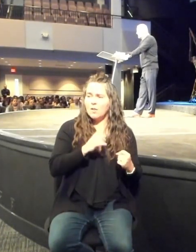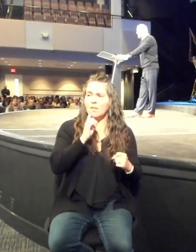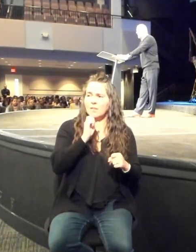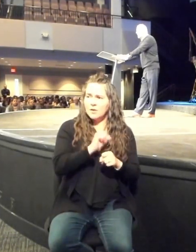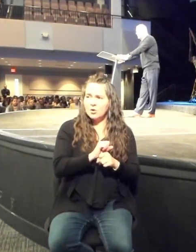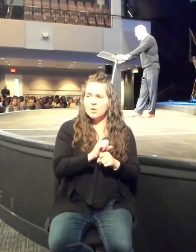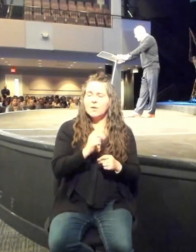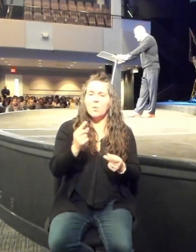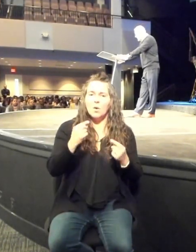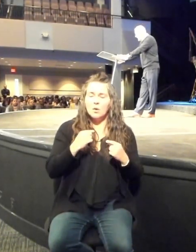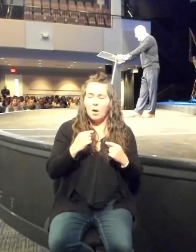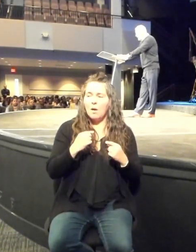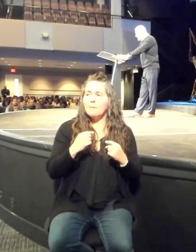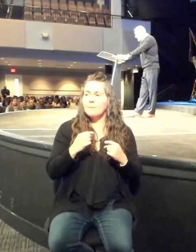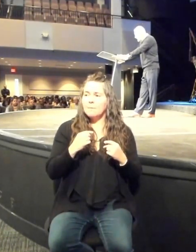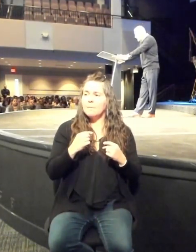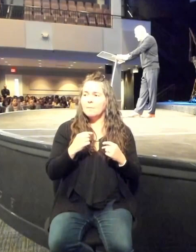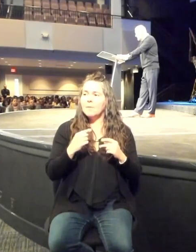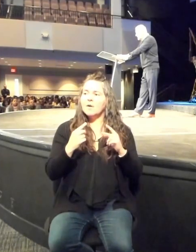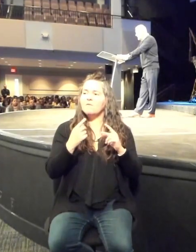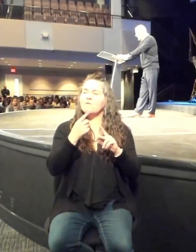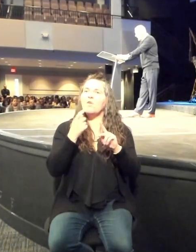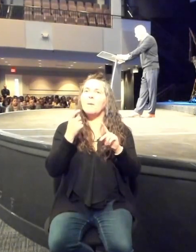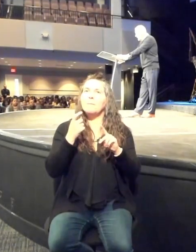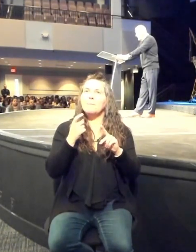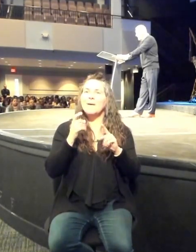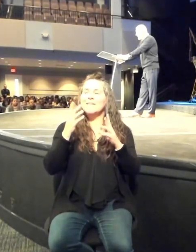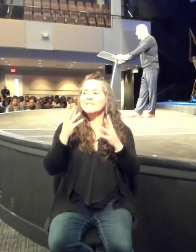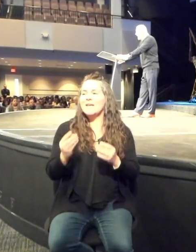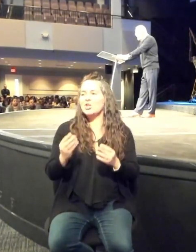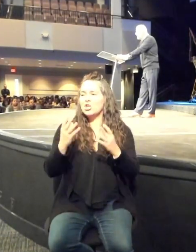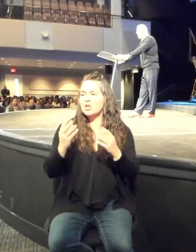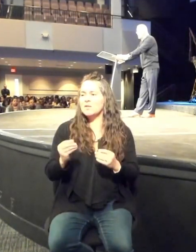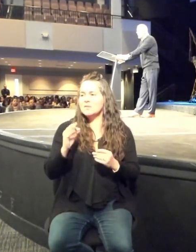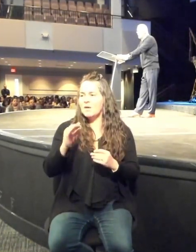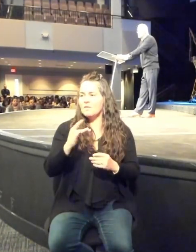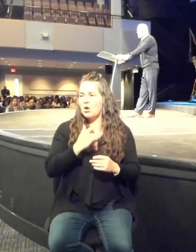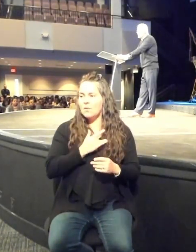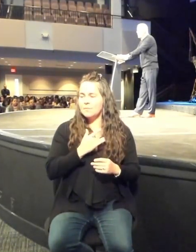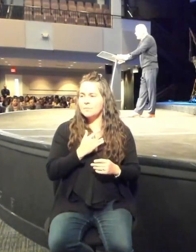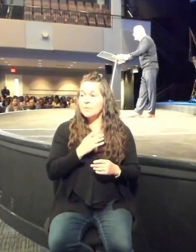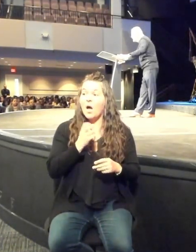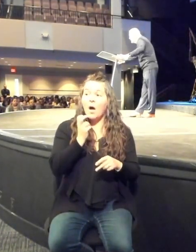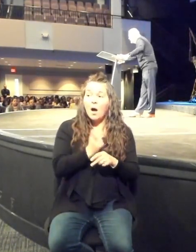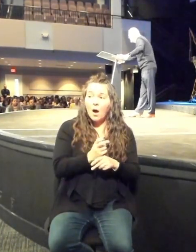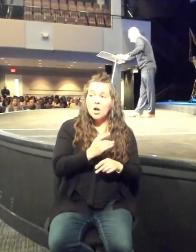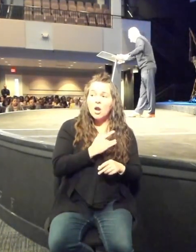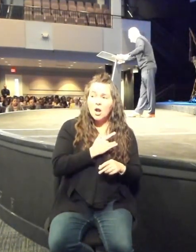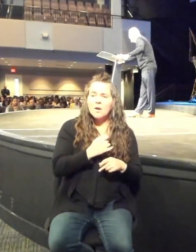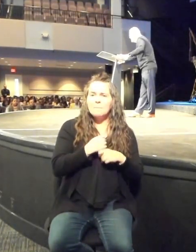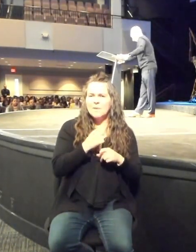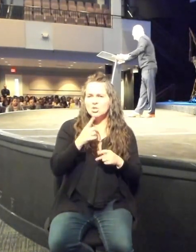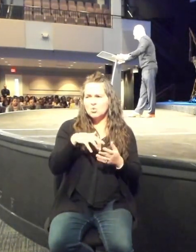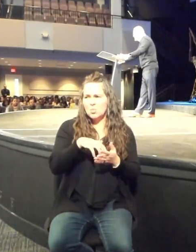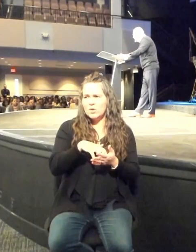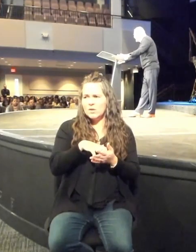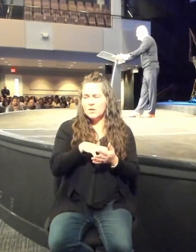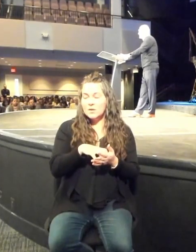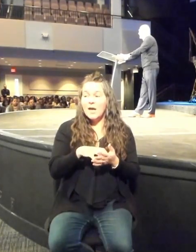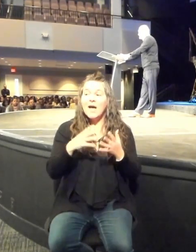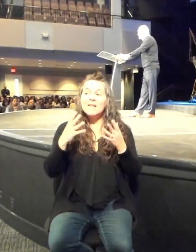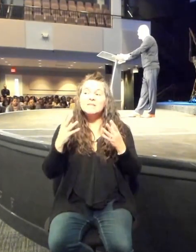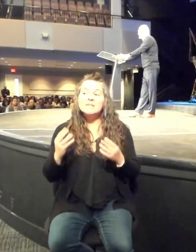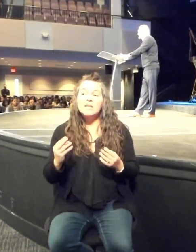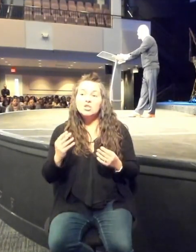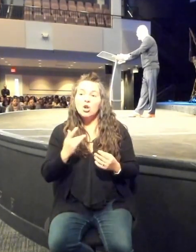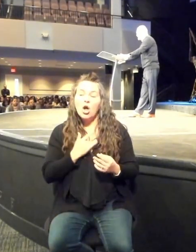God's perspective, comes from a tenderness of heart. A hard heart makes you weak. A tender heart